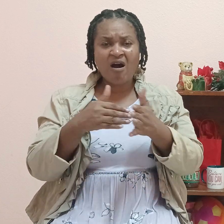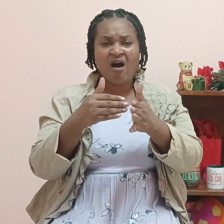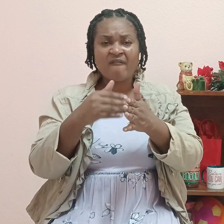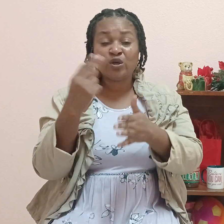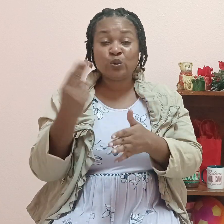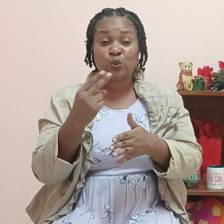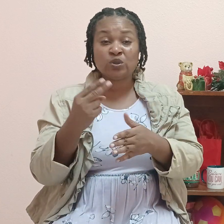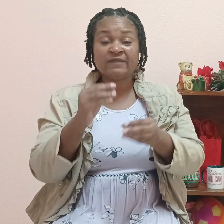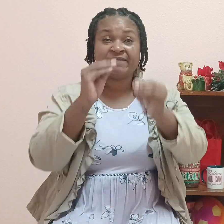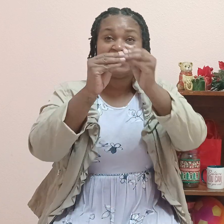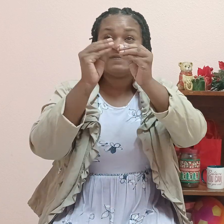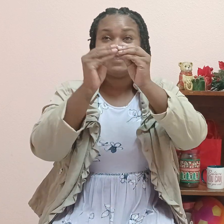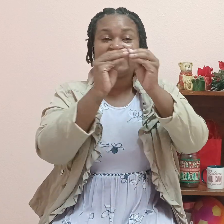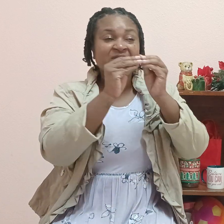Jamaica during Christmas?